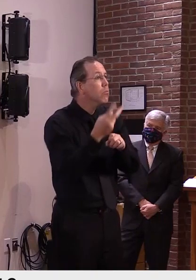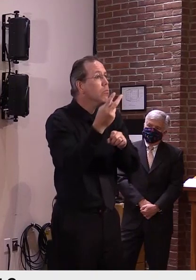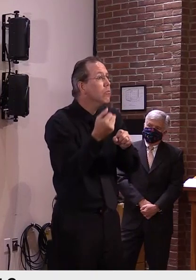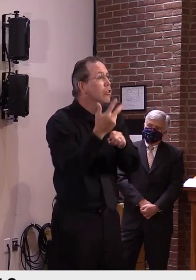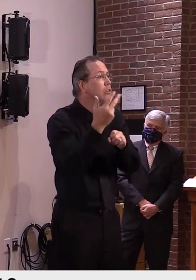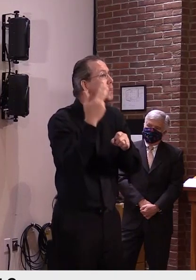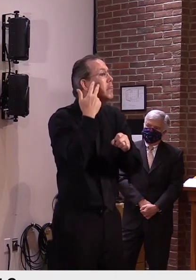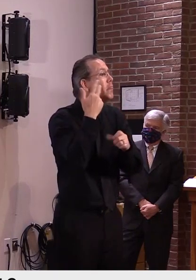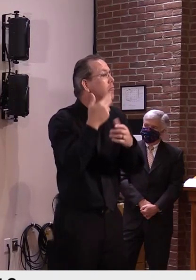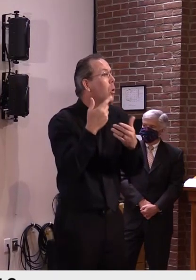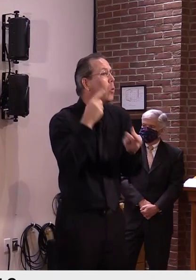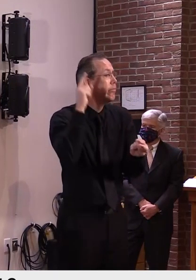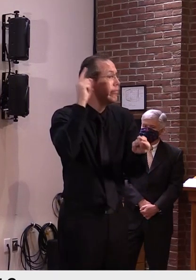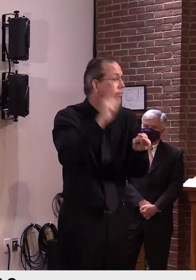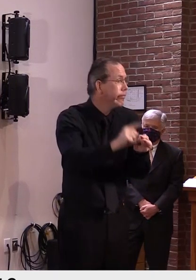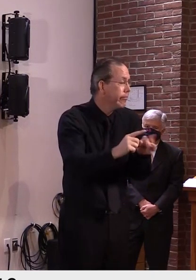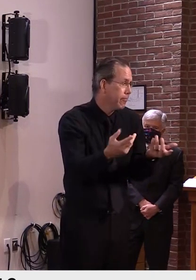see.